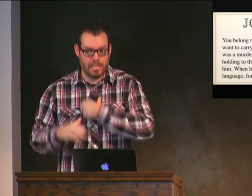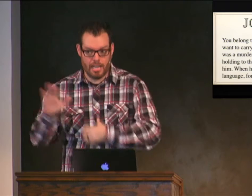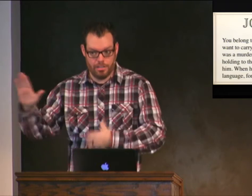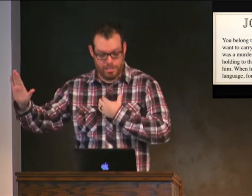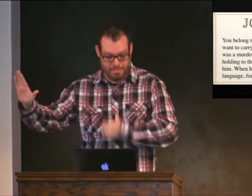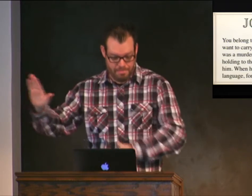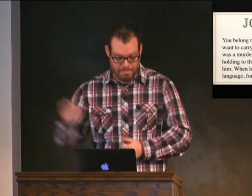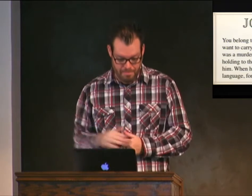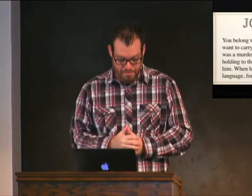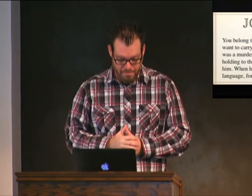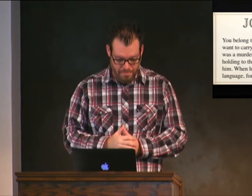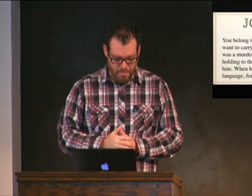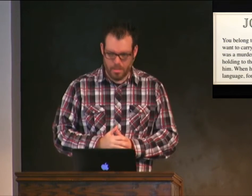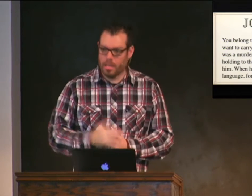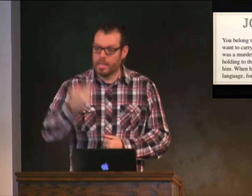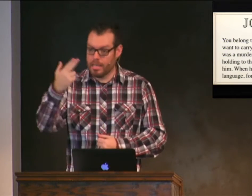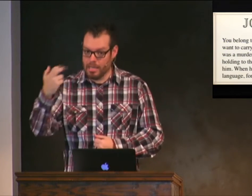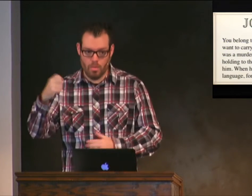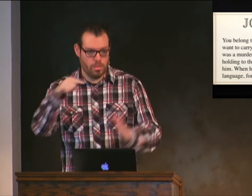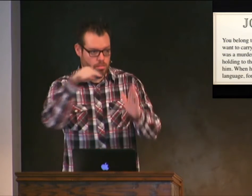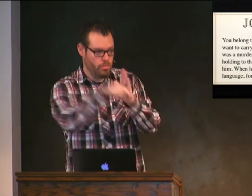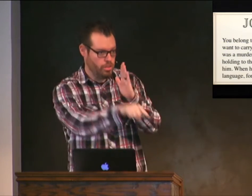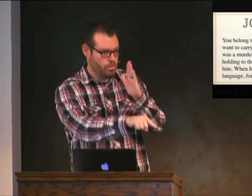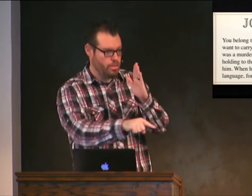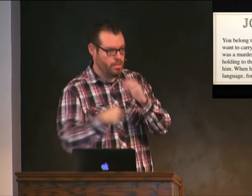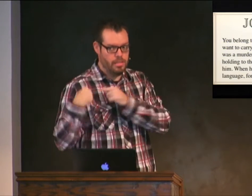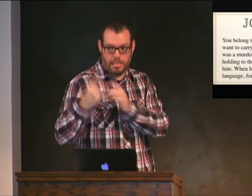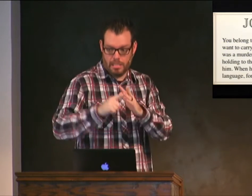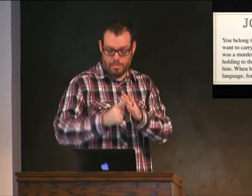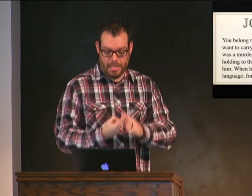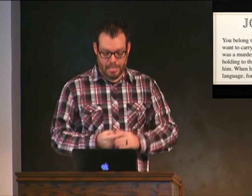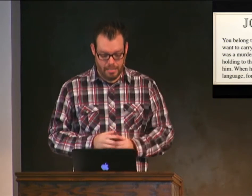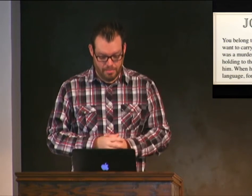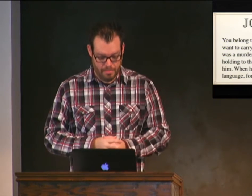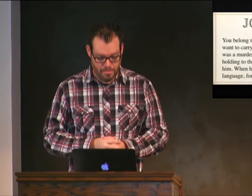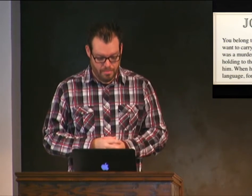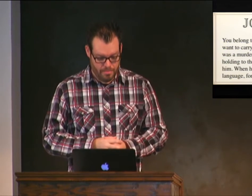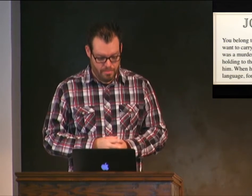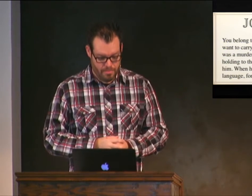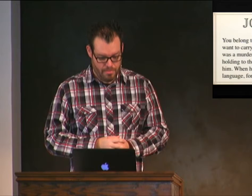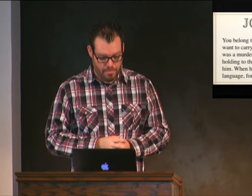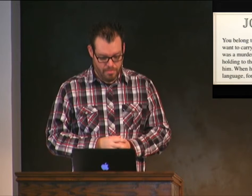his desires. He was the murderer since the beginning.